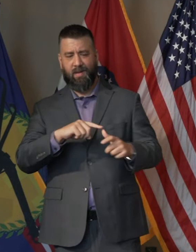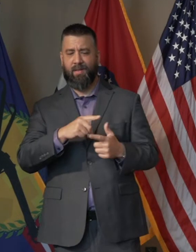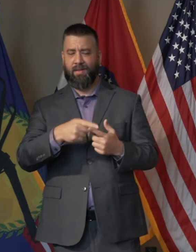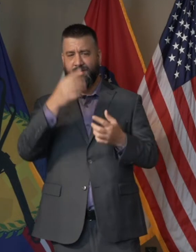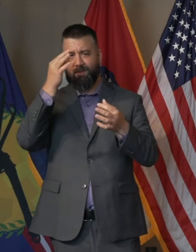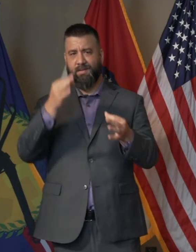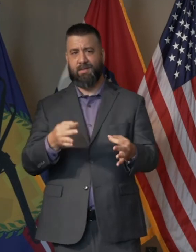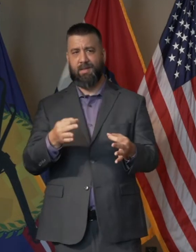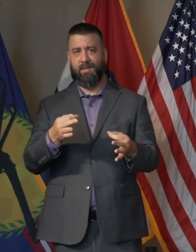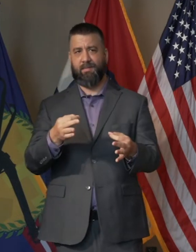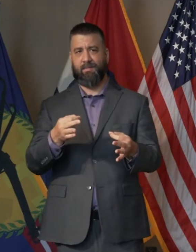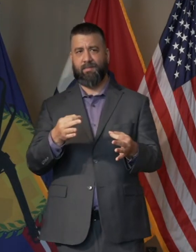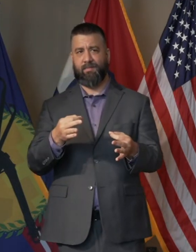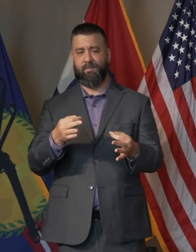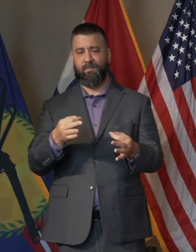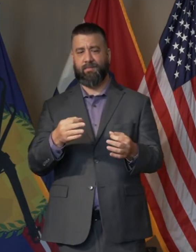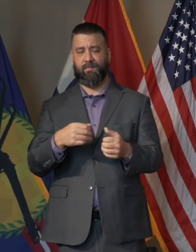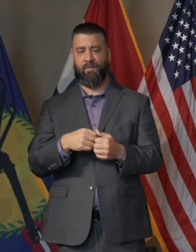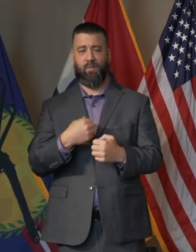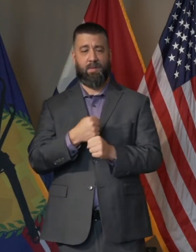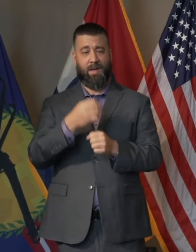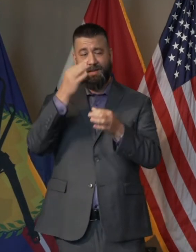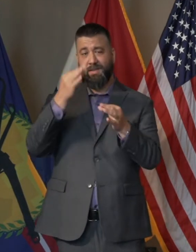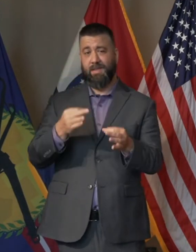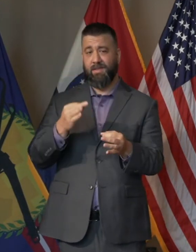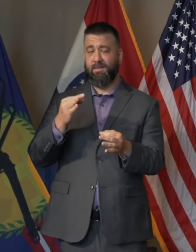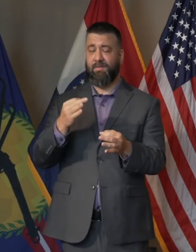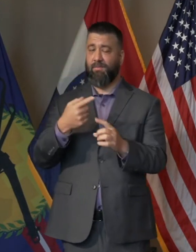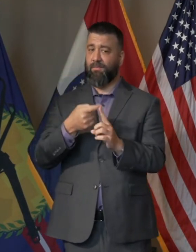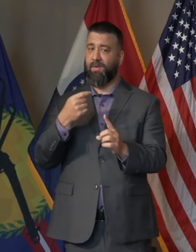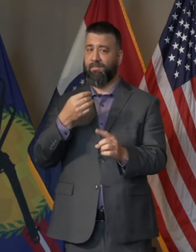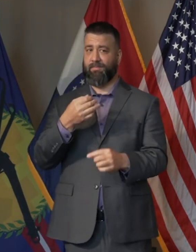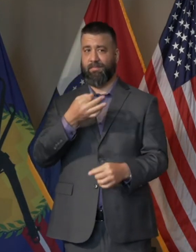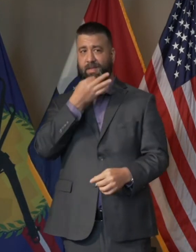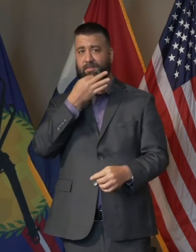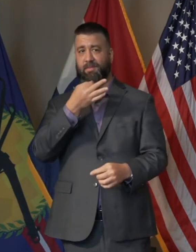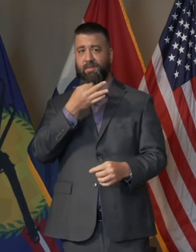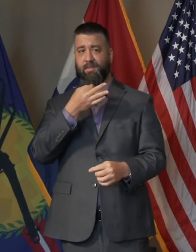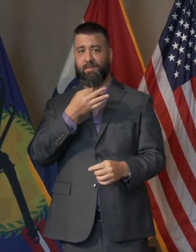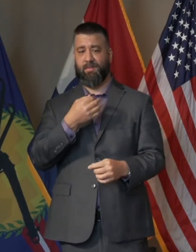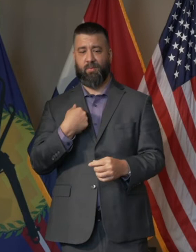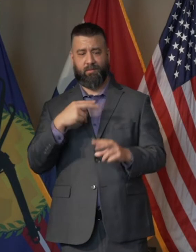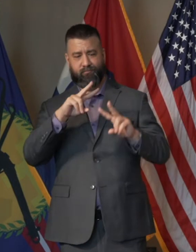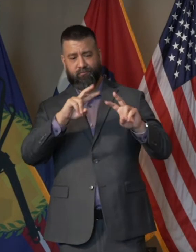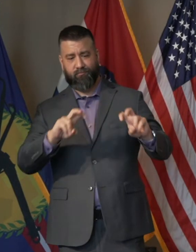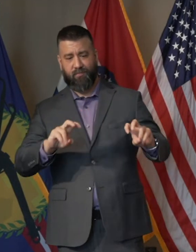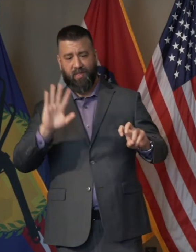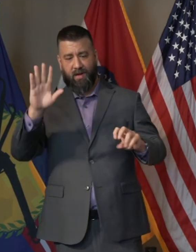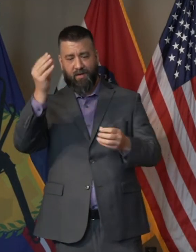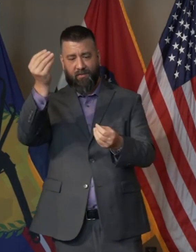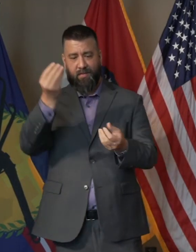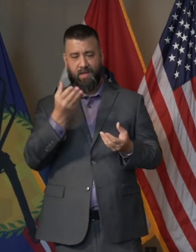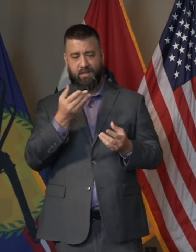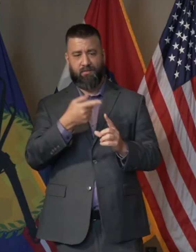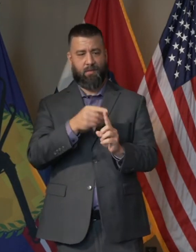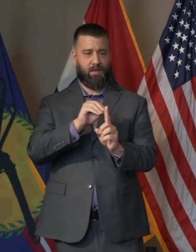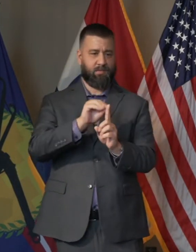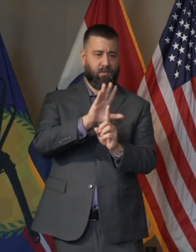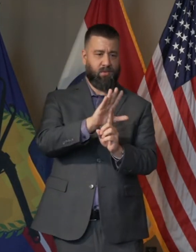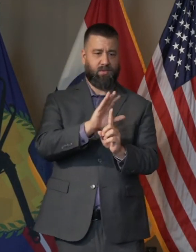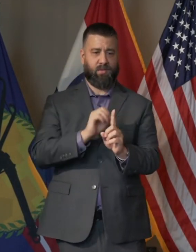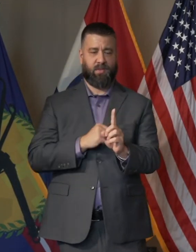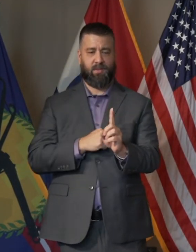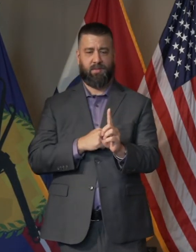decisions made by public health experts after evaluating the information that they have from exposure, from